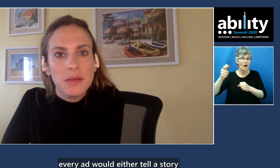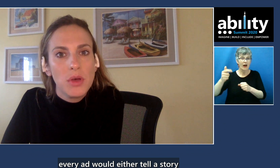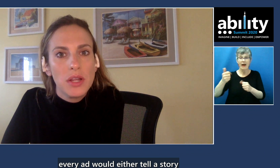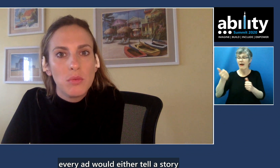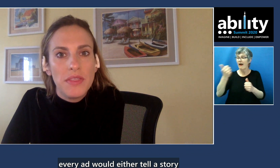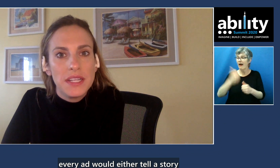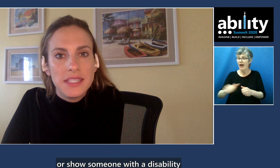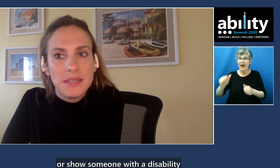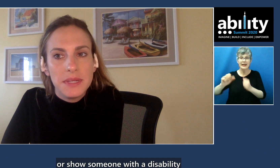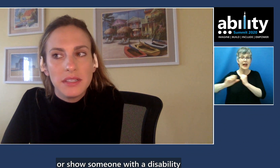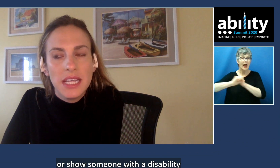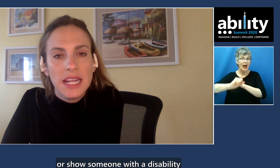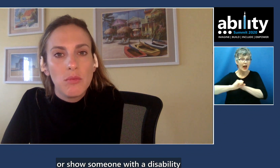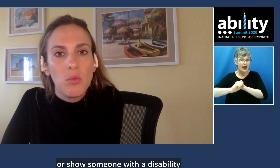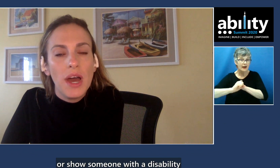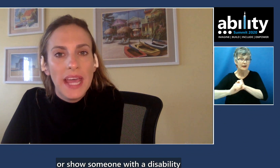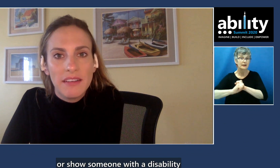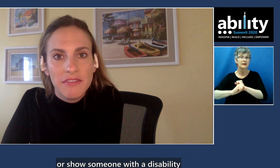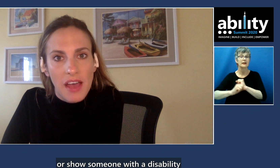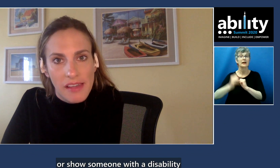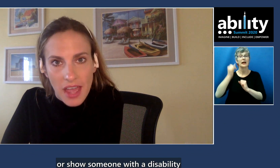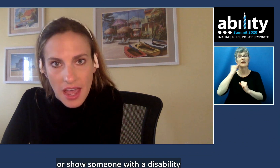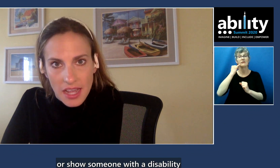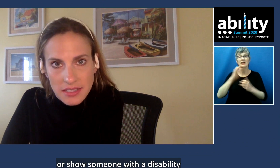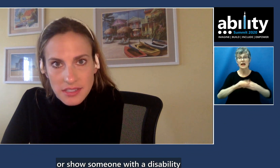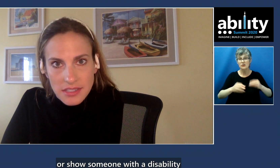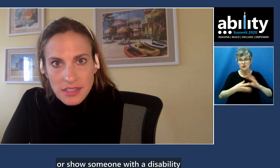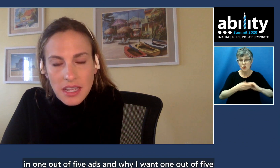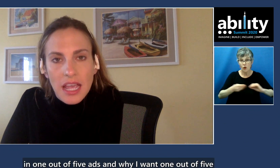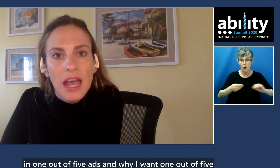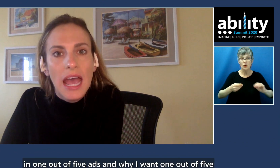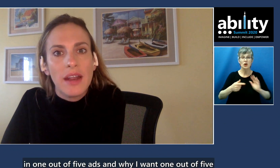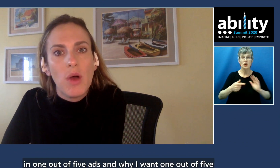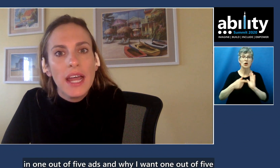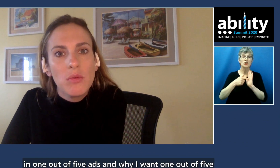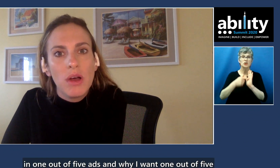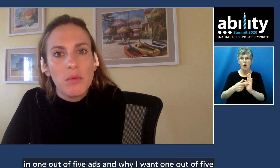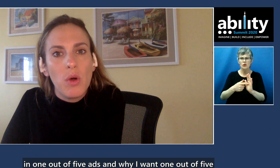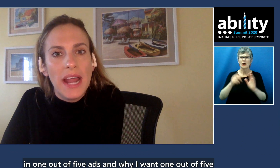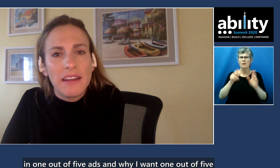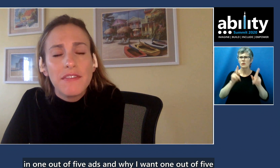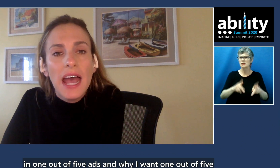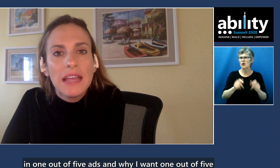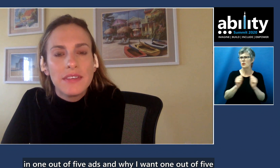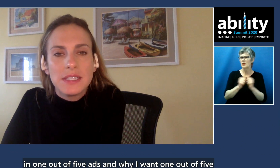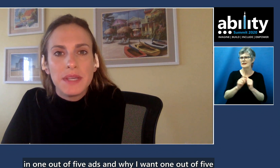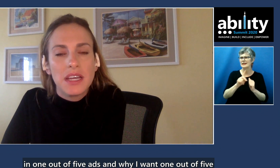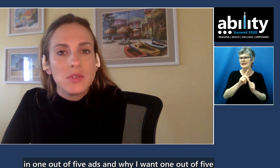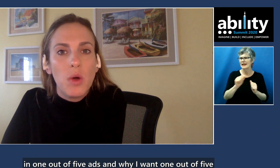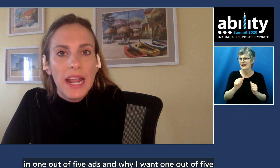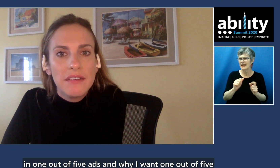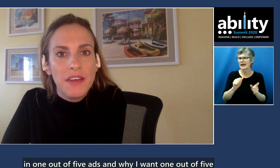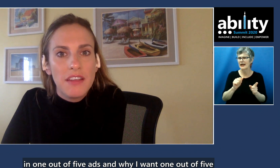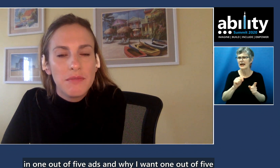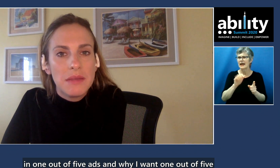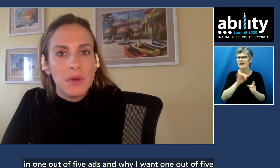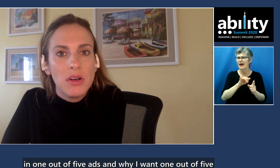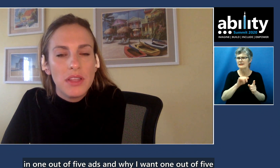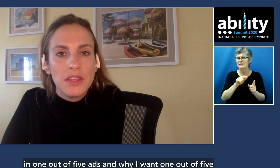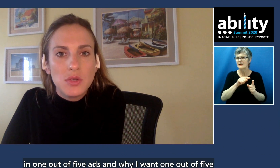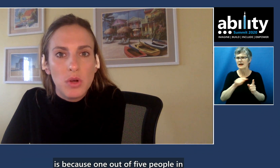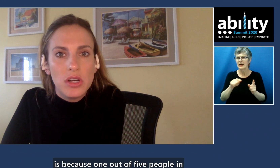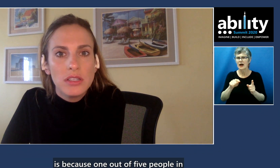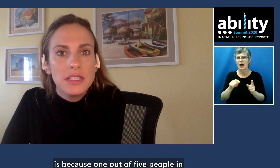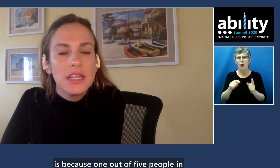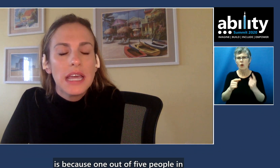or show someone with a disability in 1 out of 5 ads. And why I want 1 out of 5 is because 1 out of 5